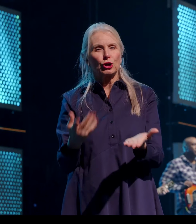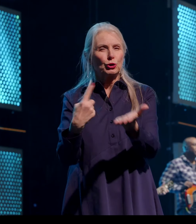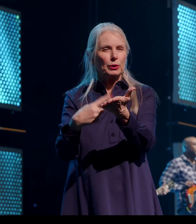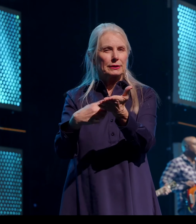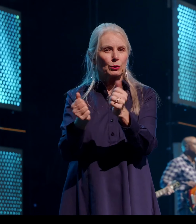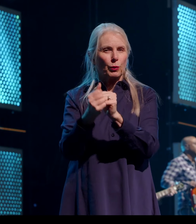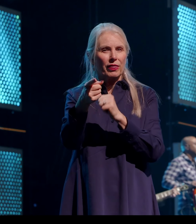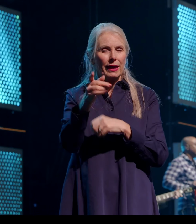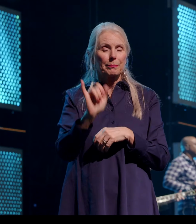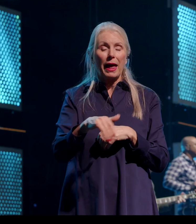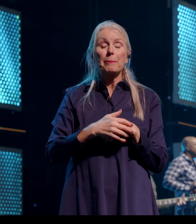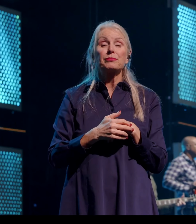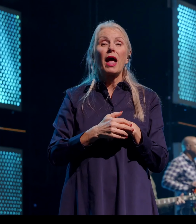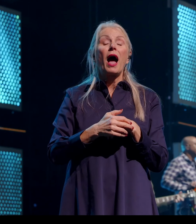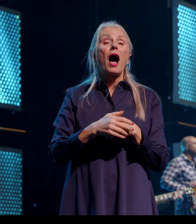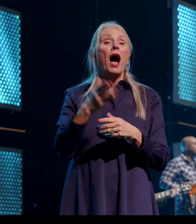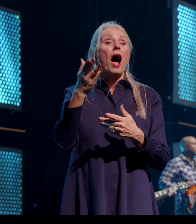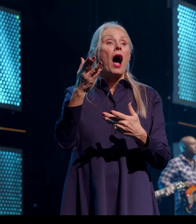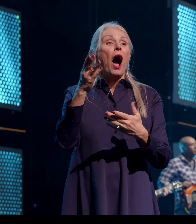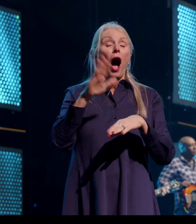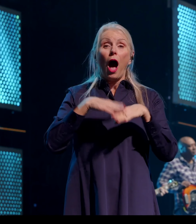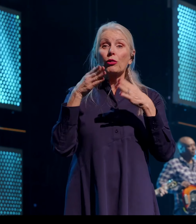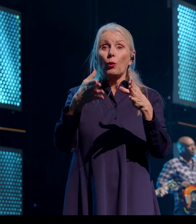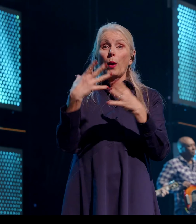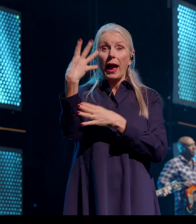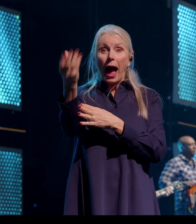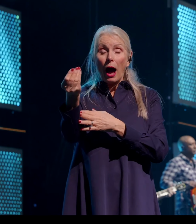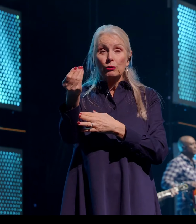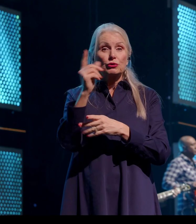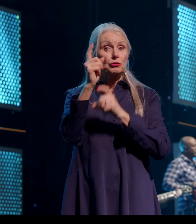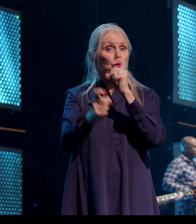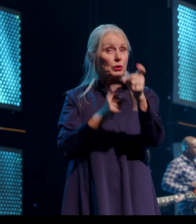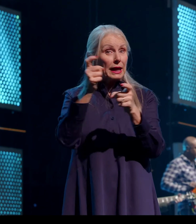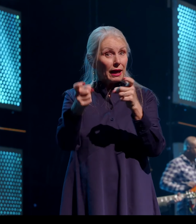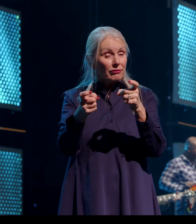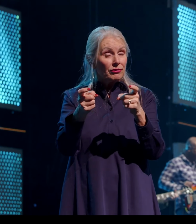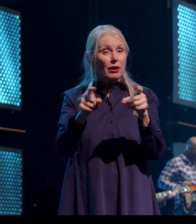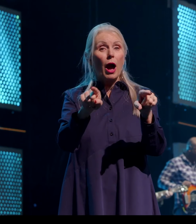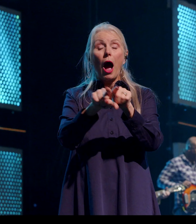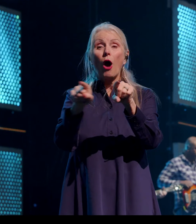with as well. Feel free on the way out. We have giving boxes. And please also